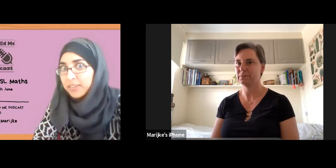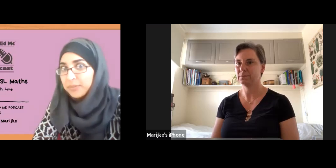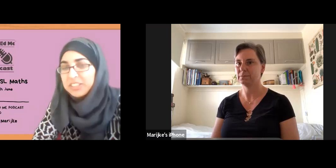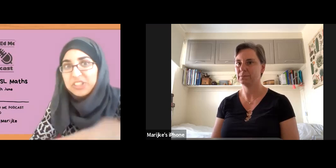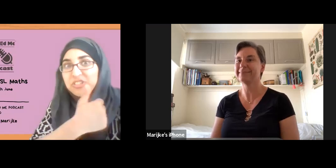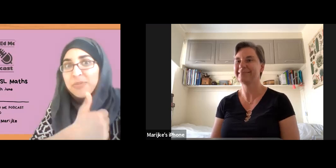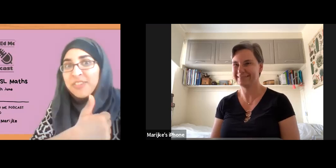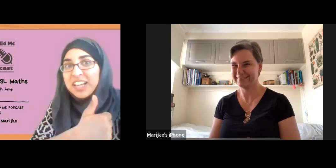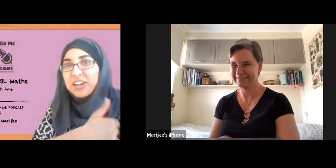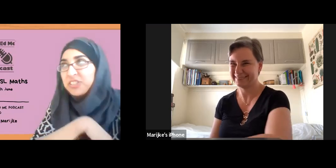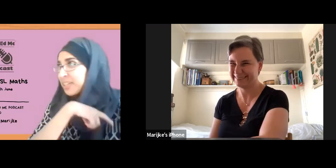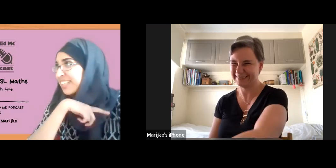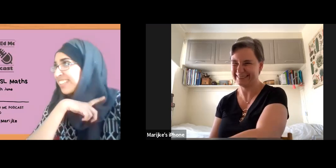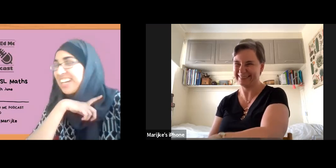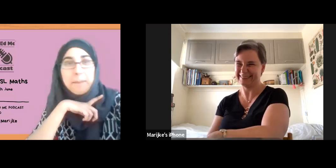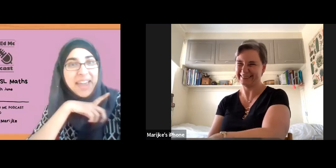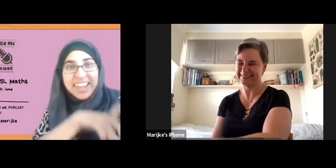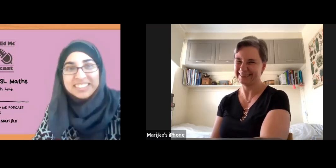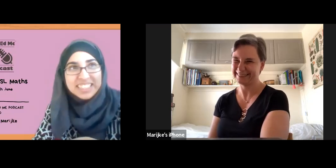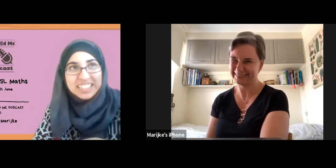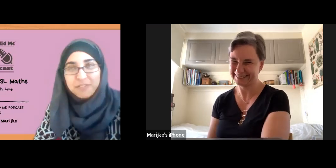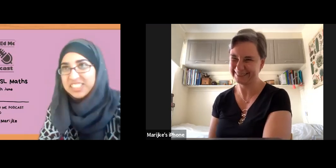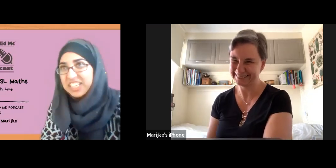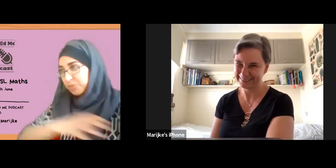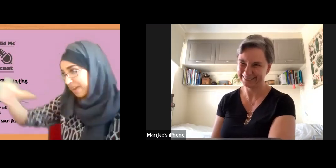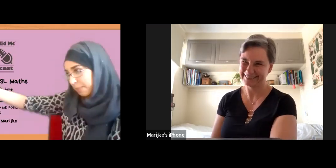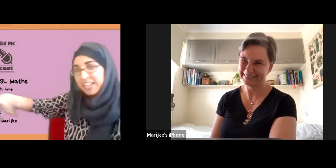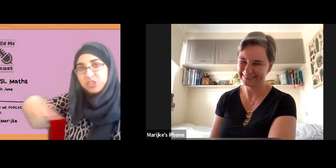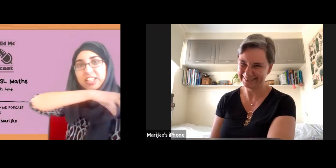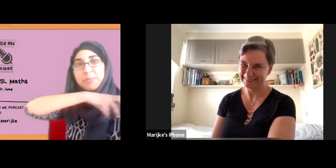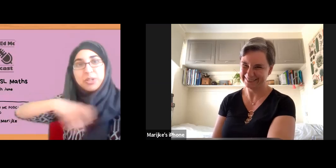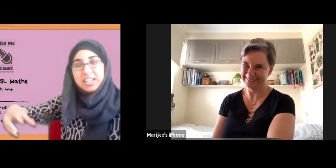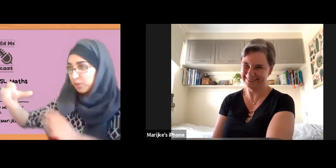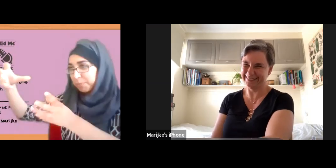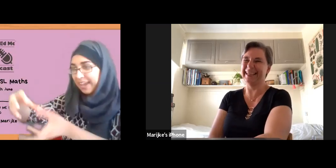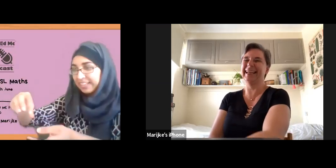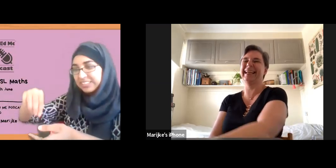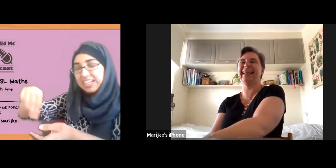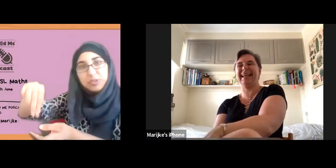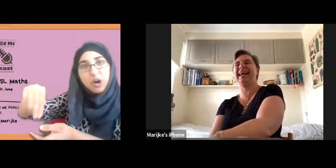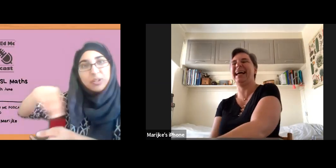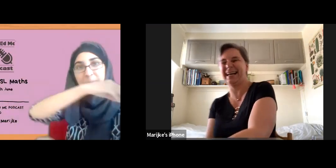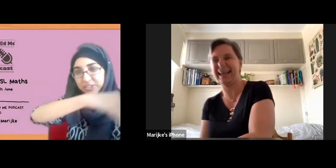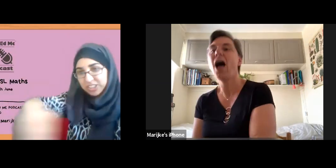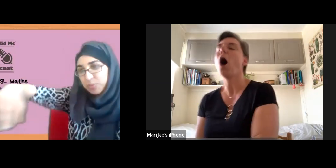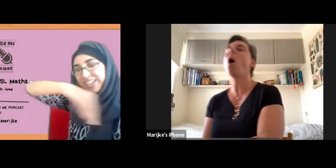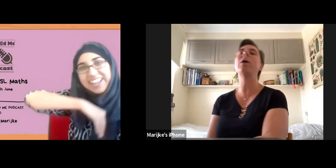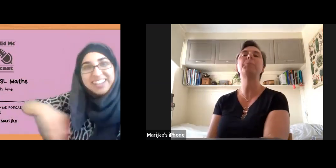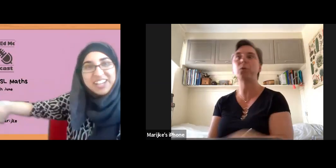We did YouTube videos, we did paint in physics, we made a pendulum with paint, with a hole at the bottom. It's